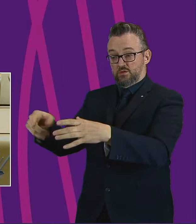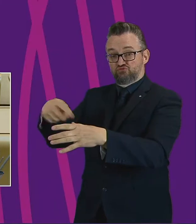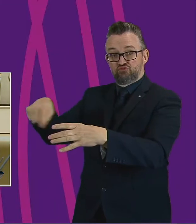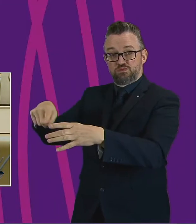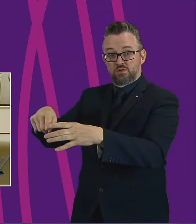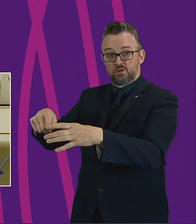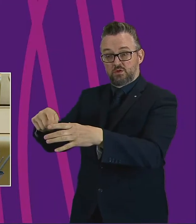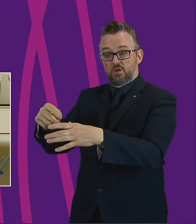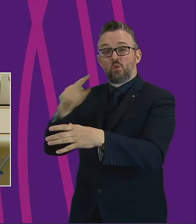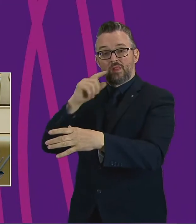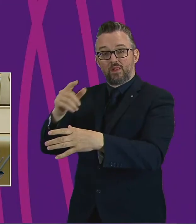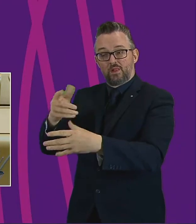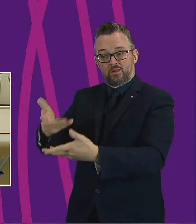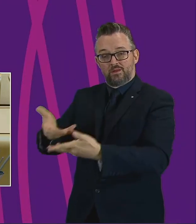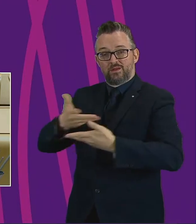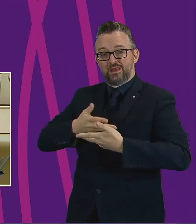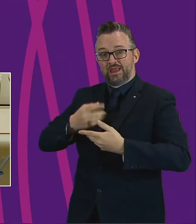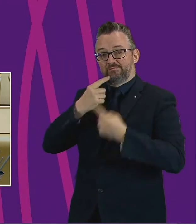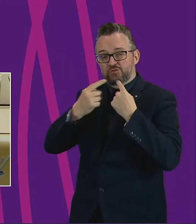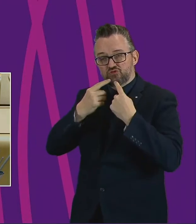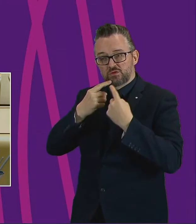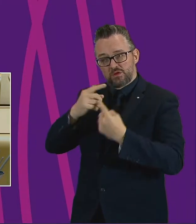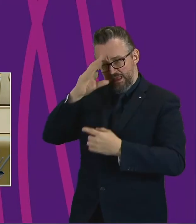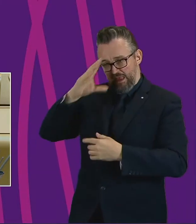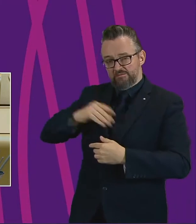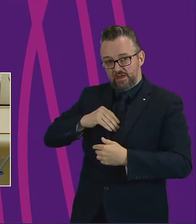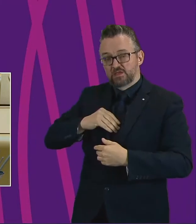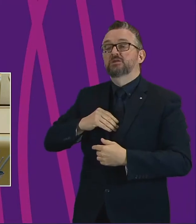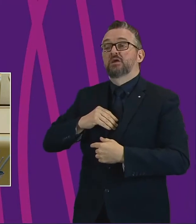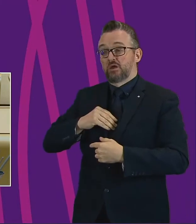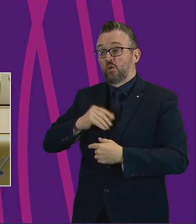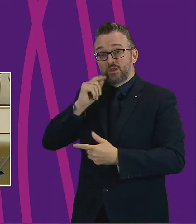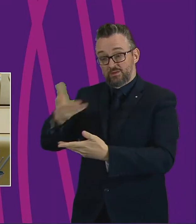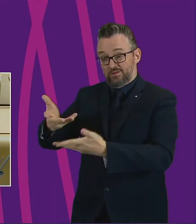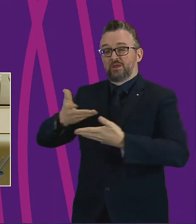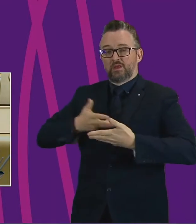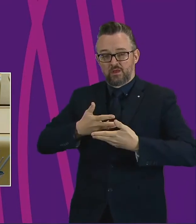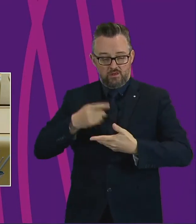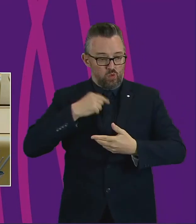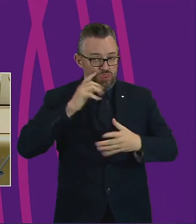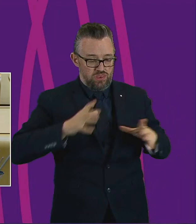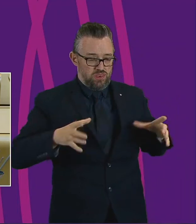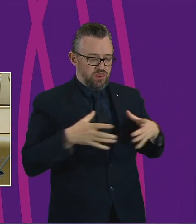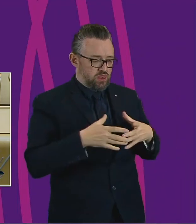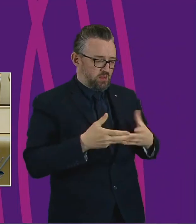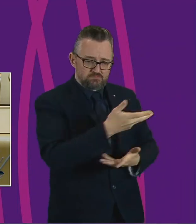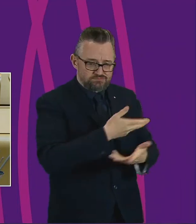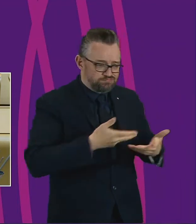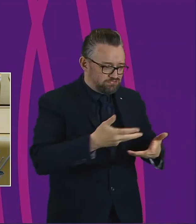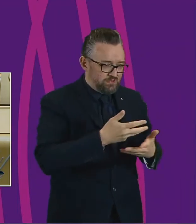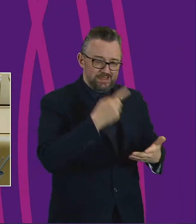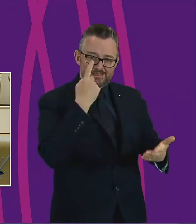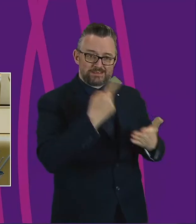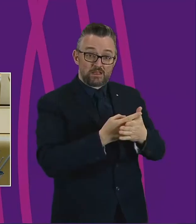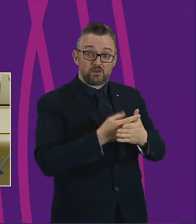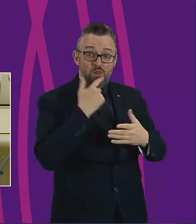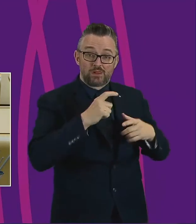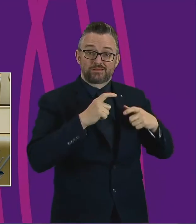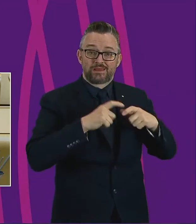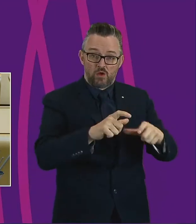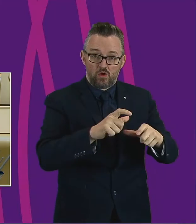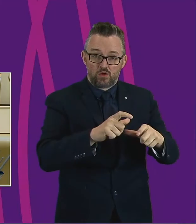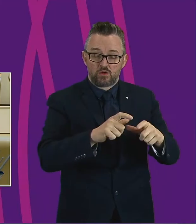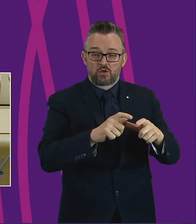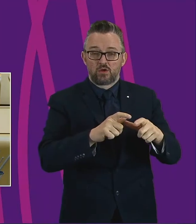of individuals, at which point we will take a decision as to whether or not we intend to do that, whether we intend to do it